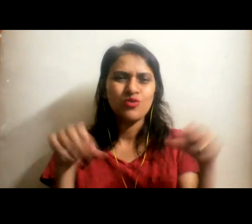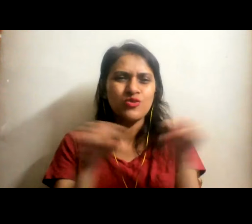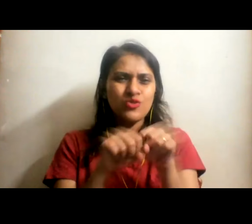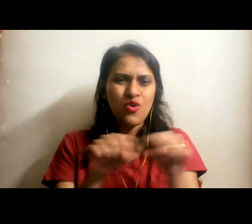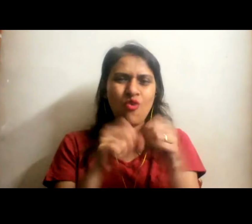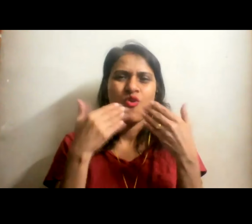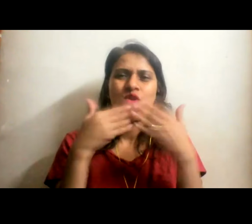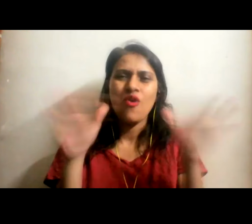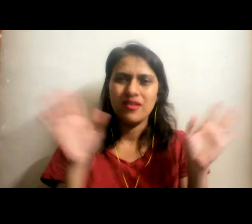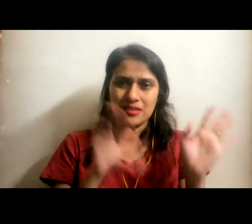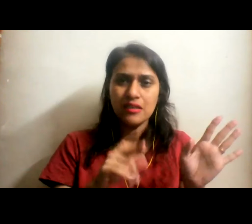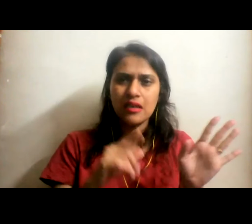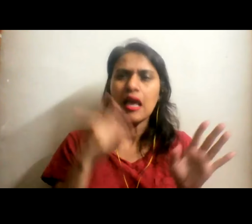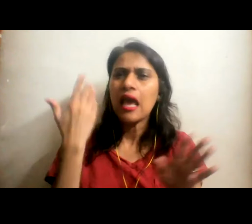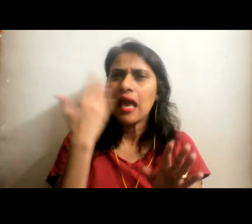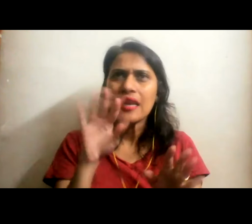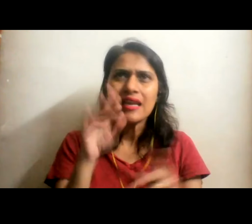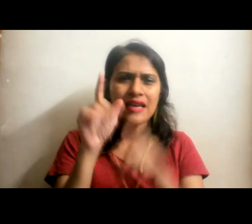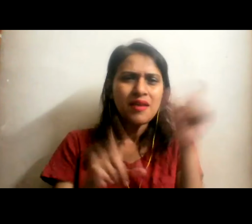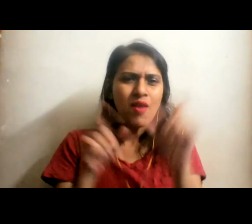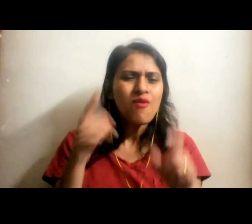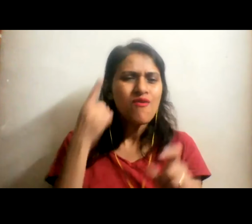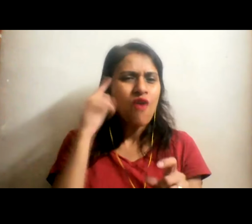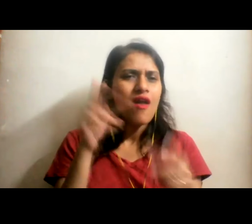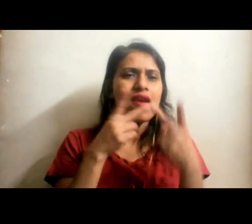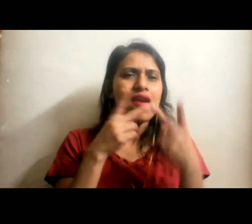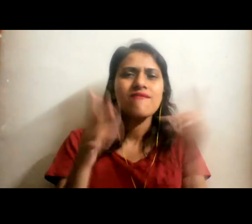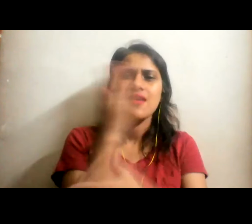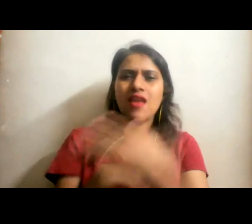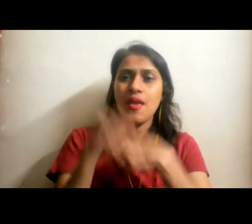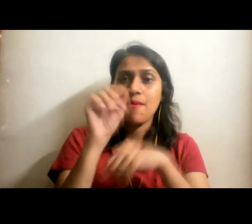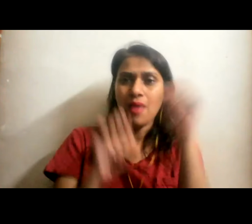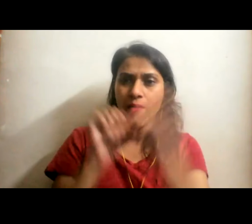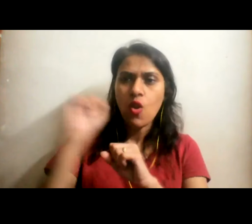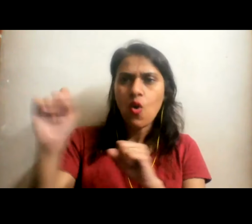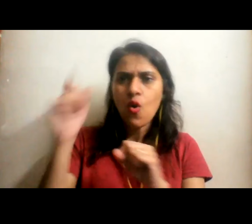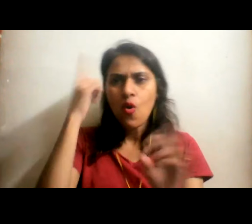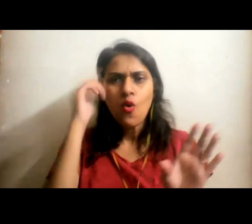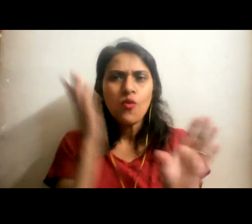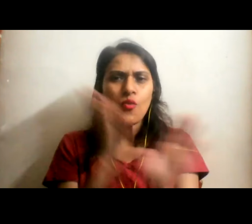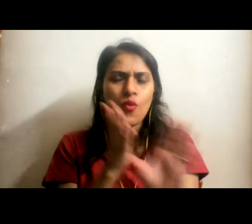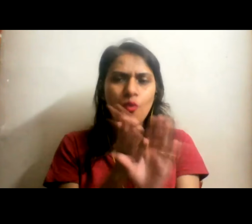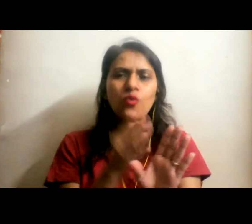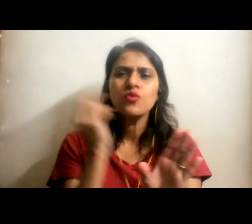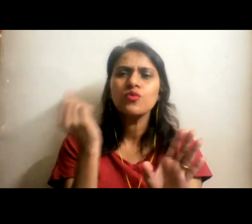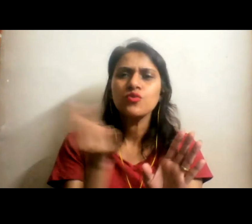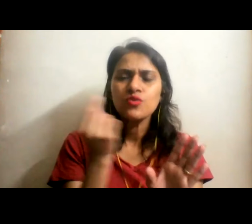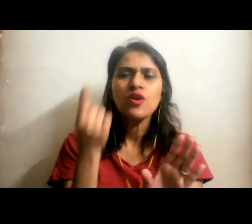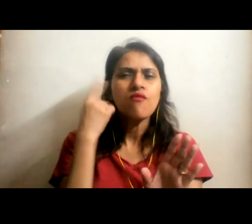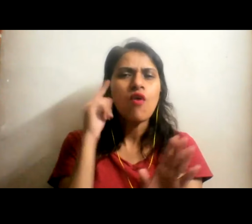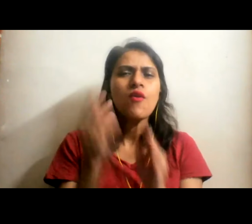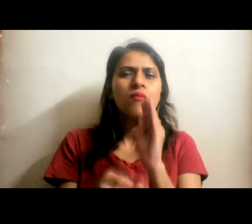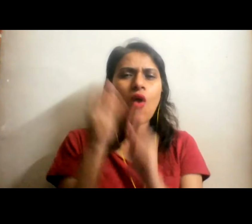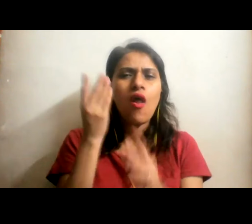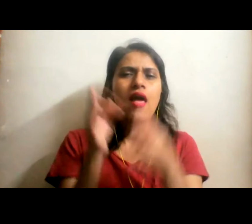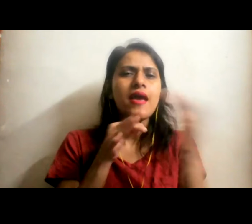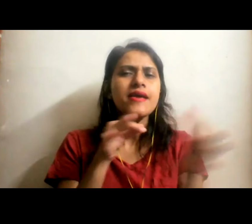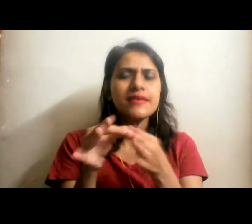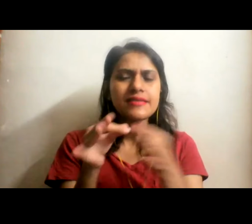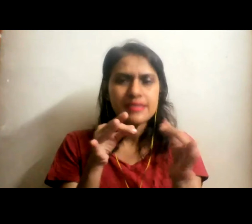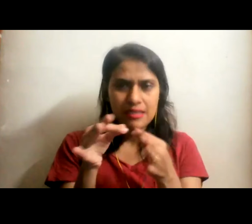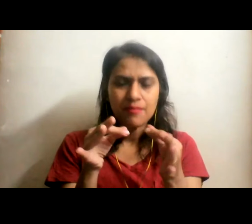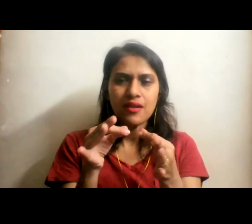of if any of it is made for differently able, then their psychology after using it, more explaining how